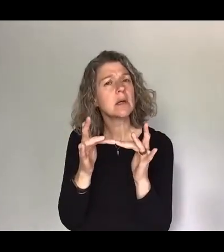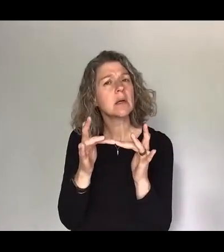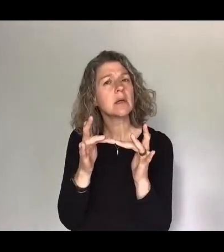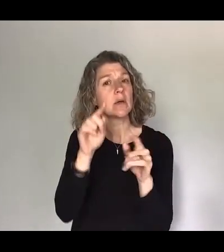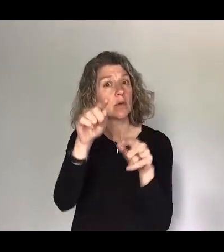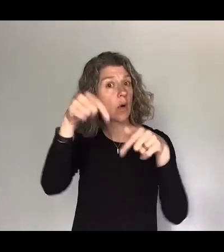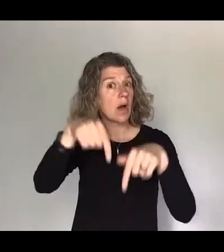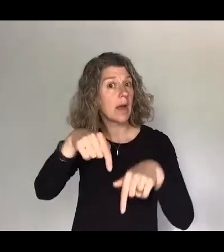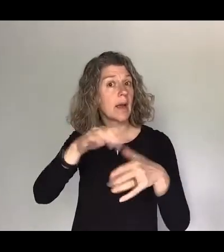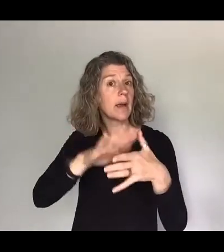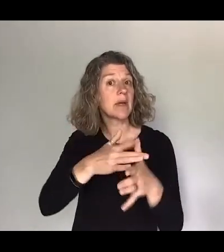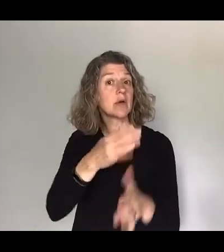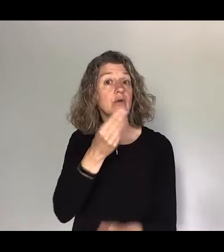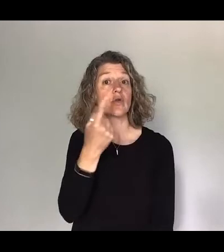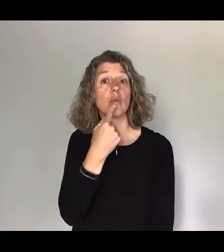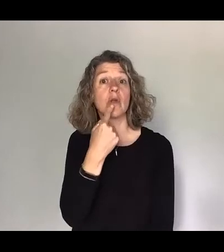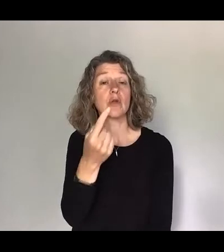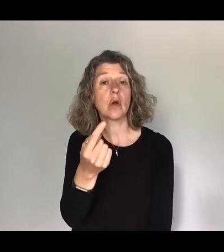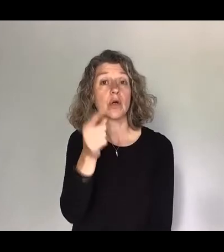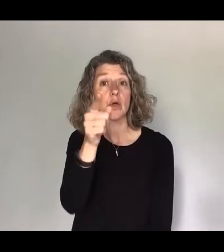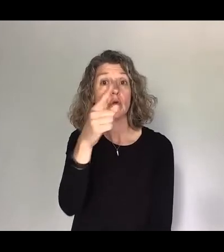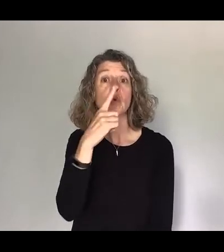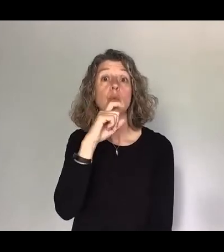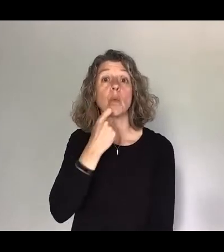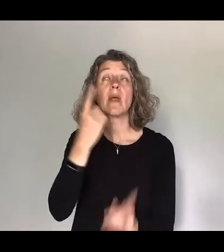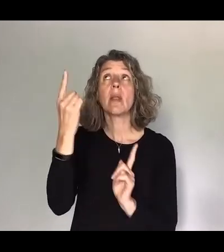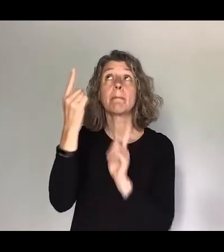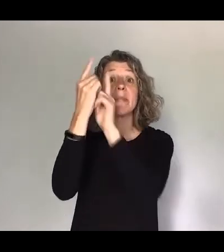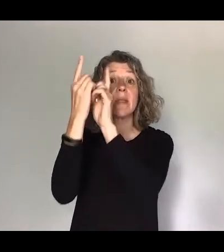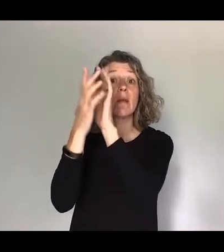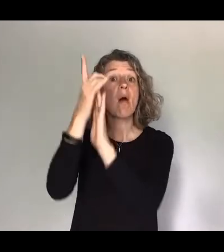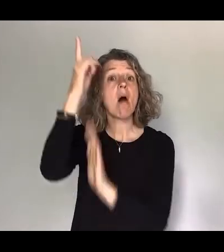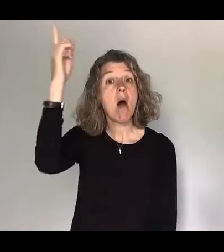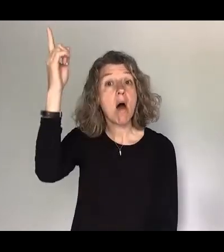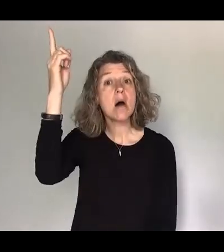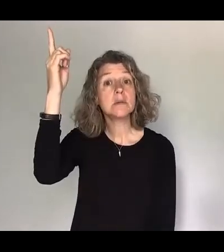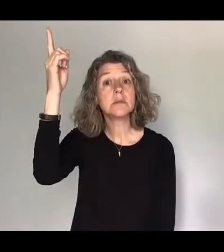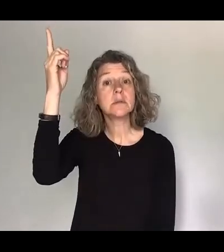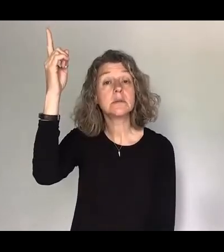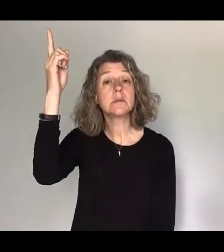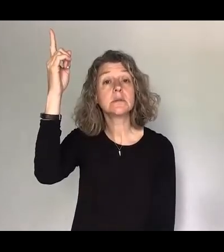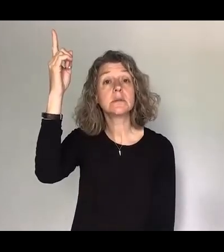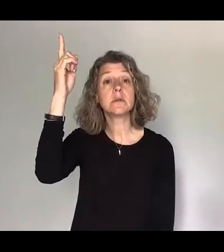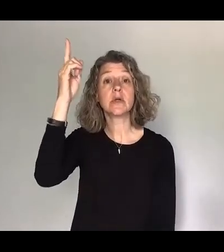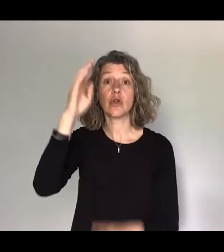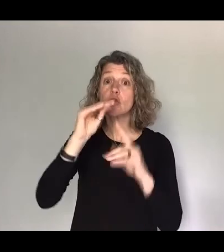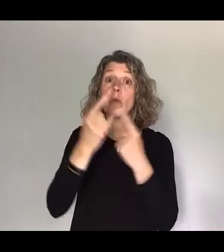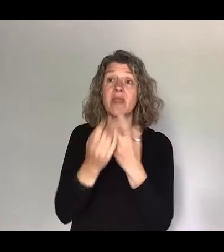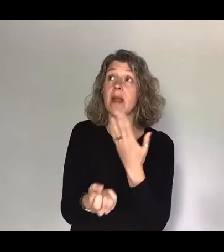you will be able to have an encounter with God that you'll be able to do something will happen and that's why you're here